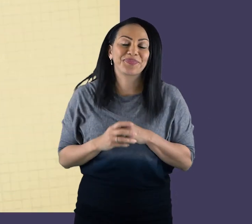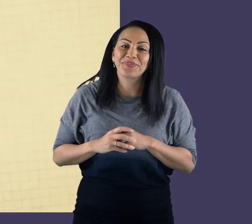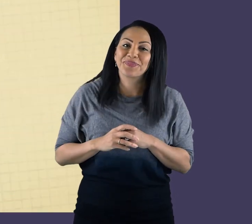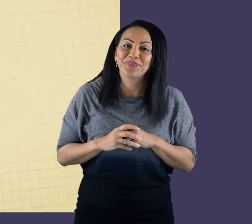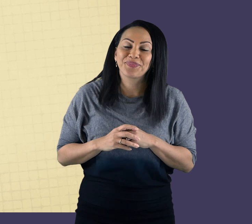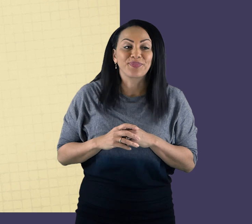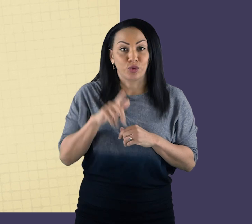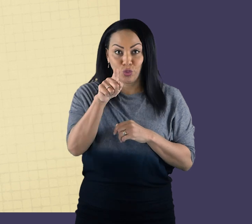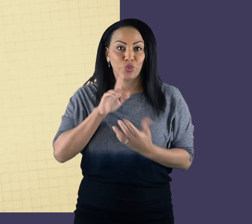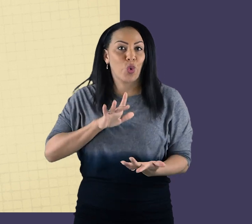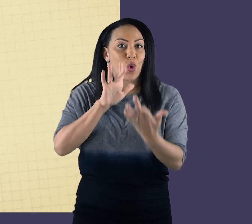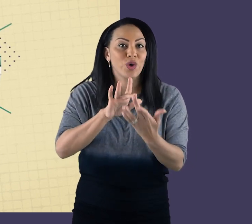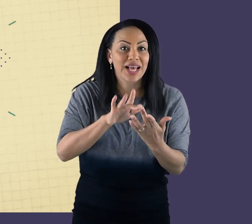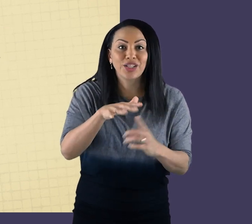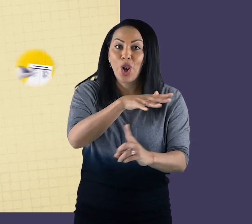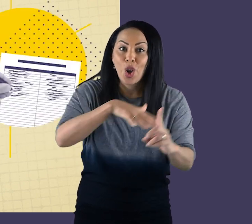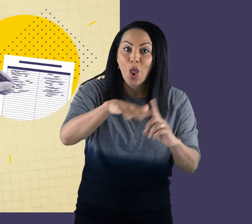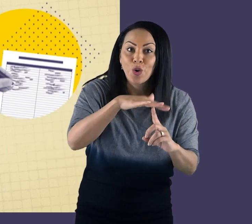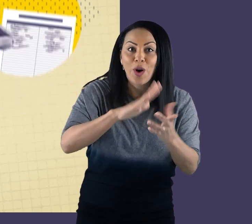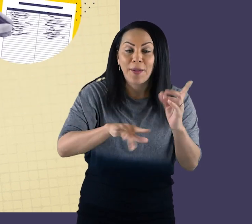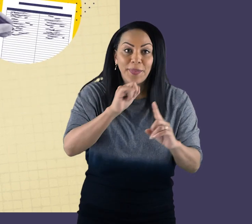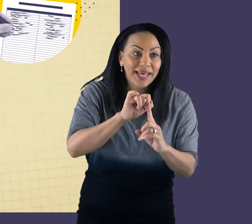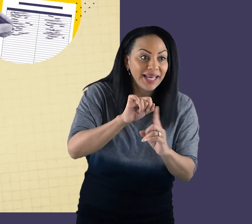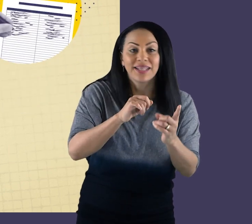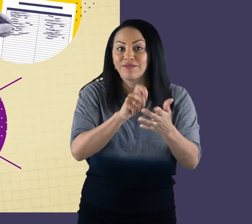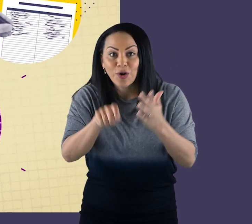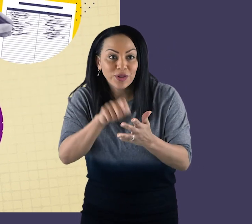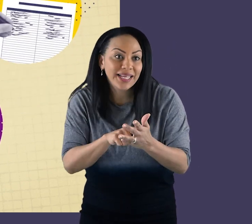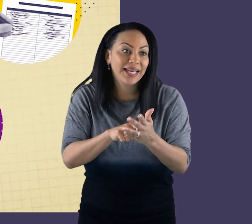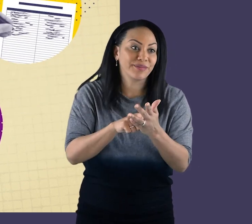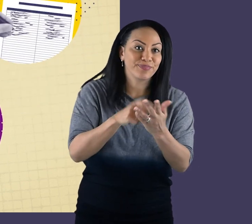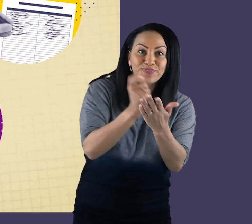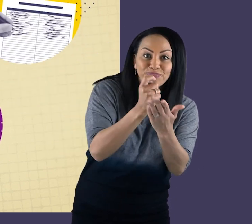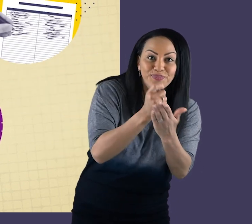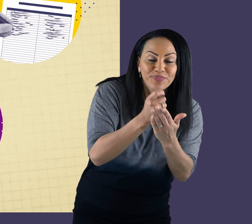By contacting your local MP, voting, petitioning, campaigning and more,